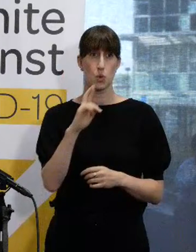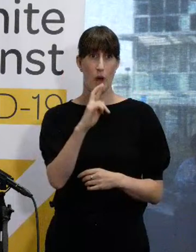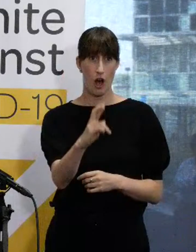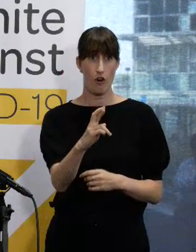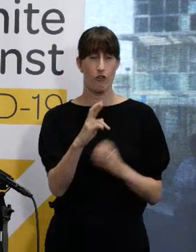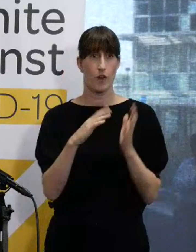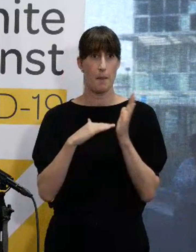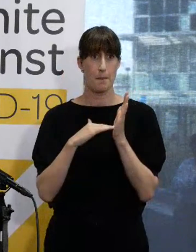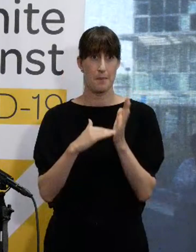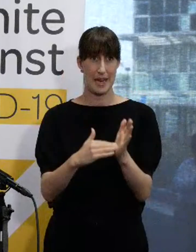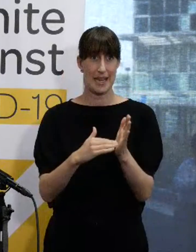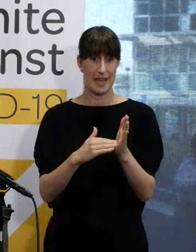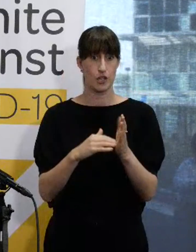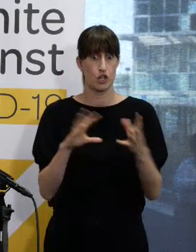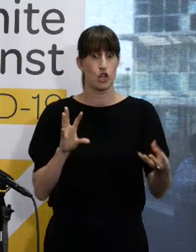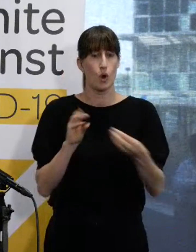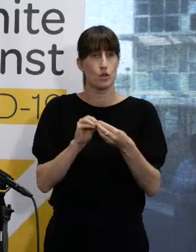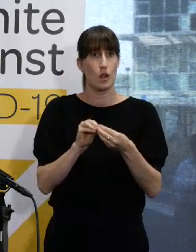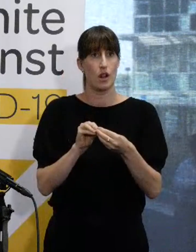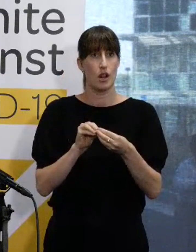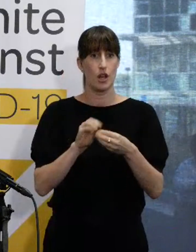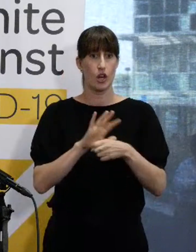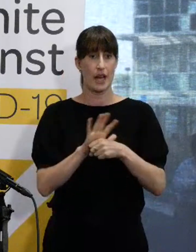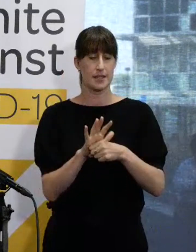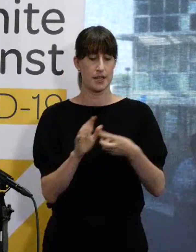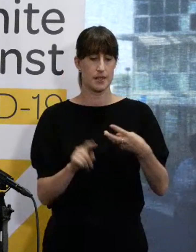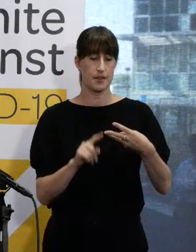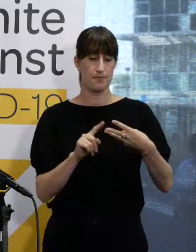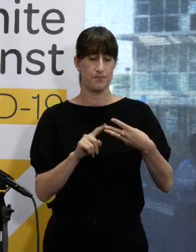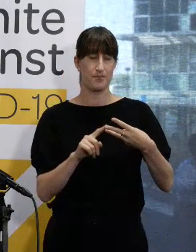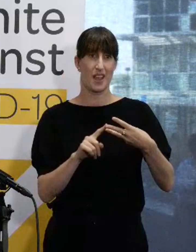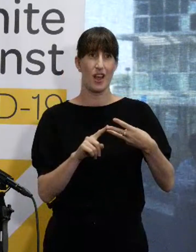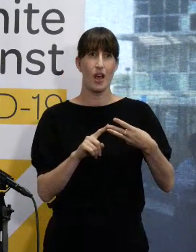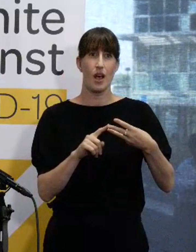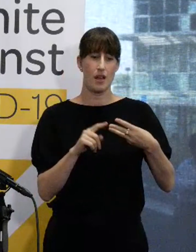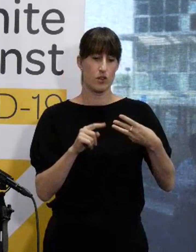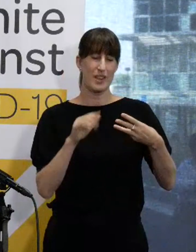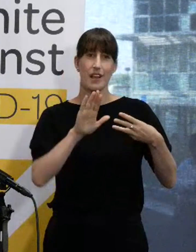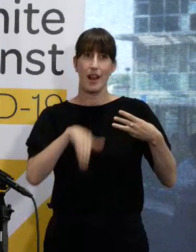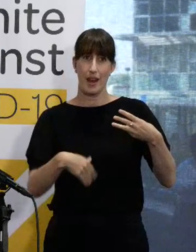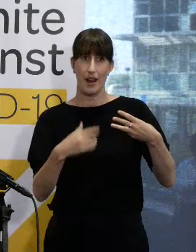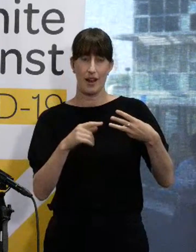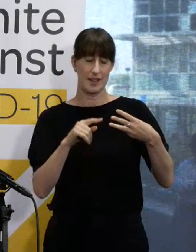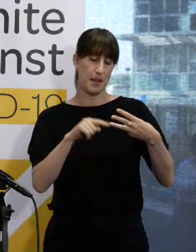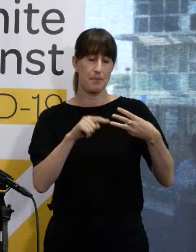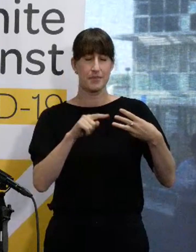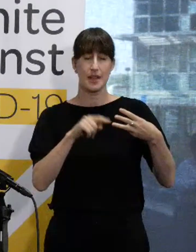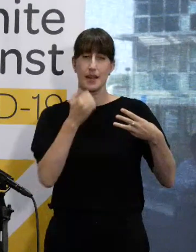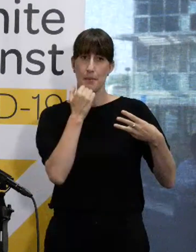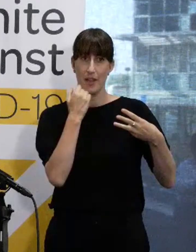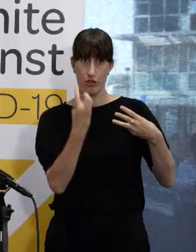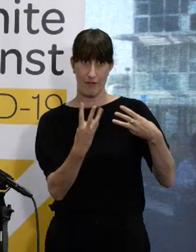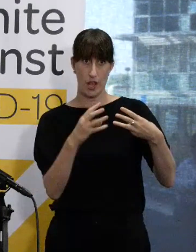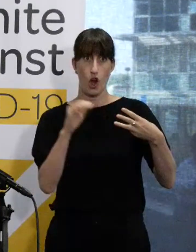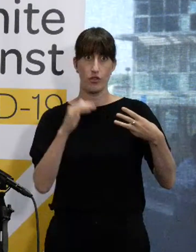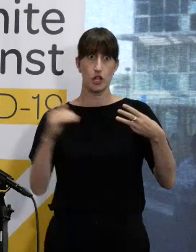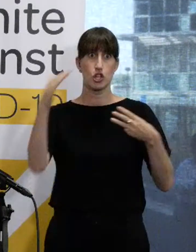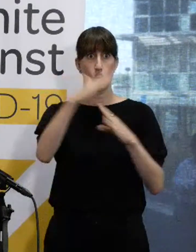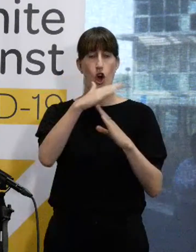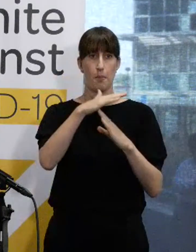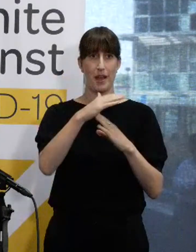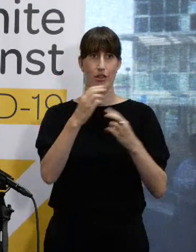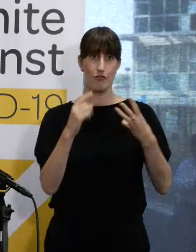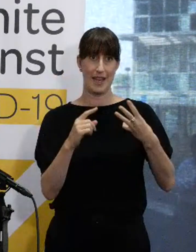million, after the US at 30 million, and Brazil with 13 million cases. And the high number of cases in our